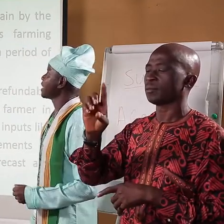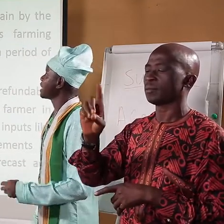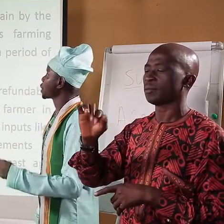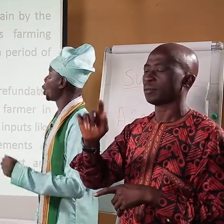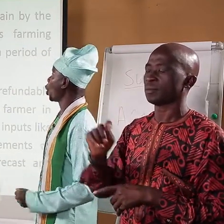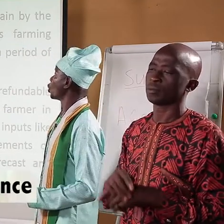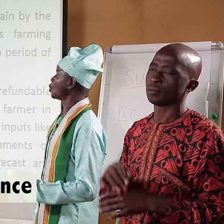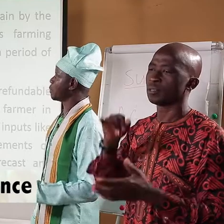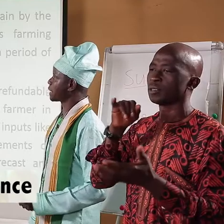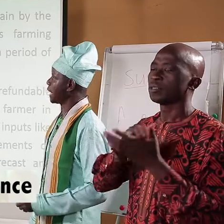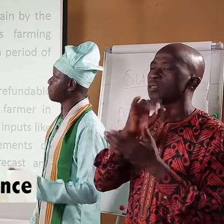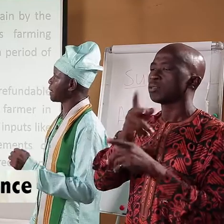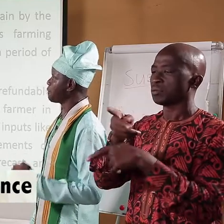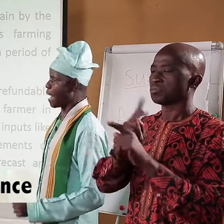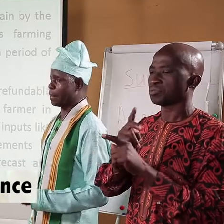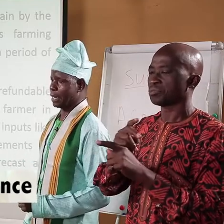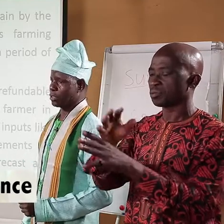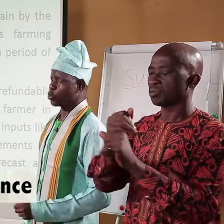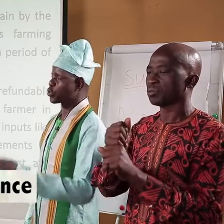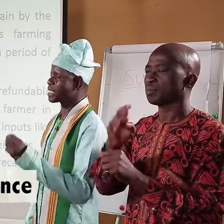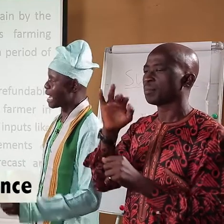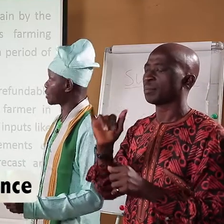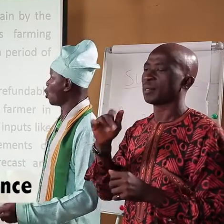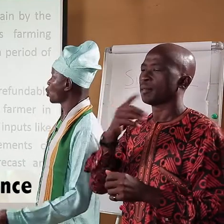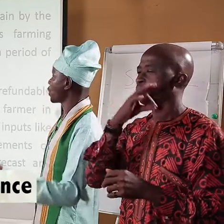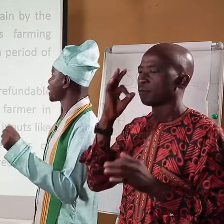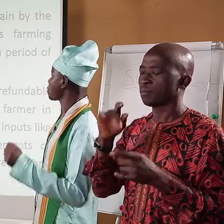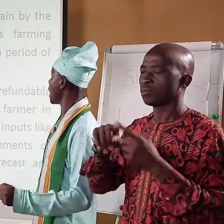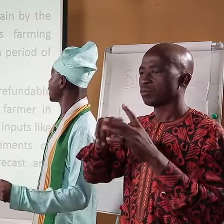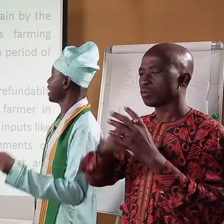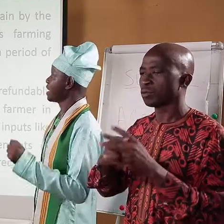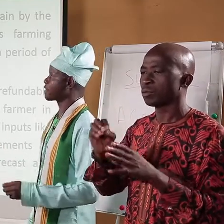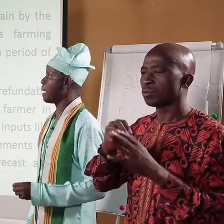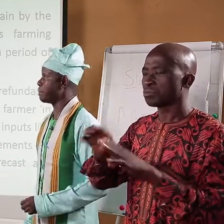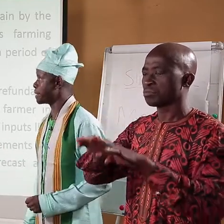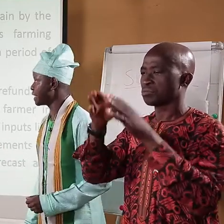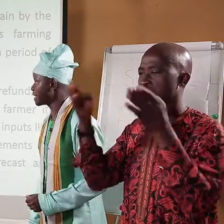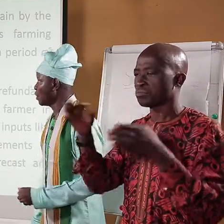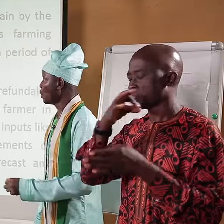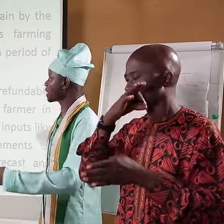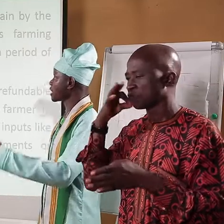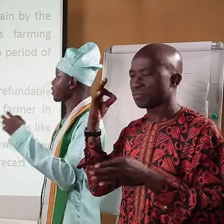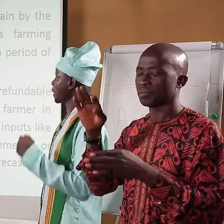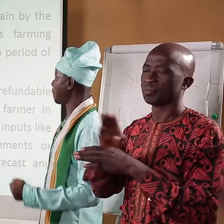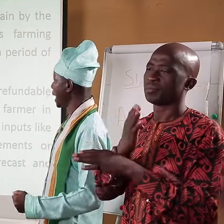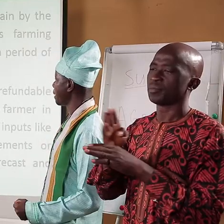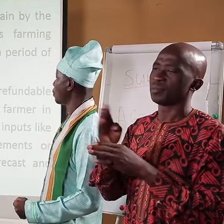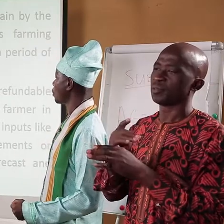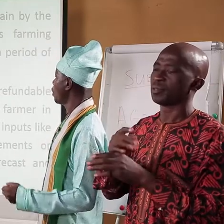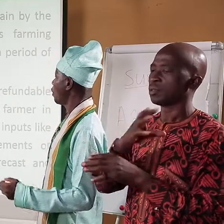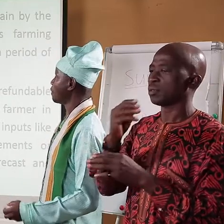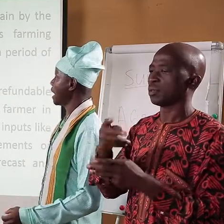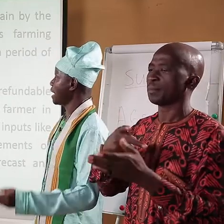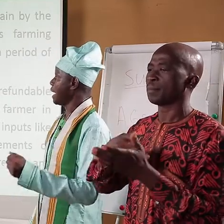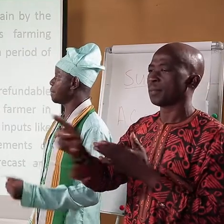Agricultural credit is a loan obtained by the farmer to start or to expand his farming business, which is